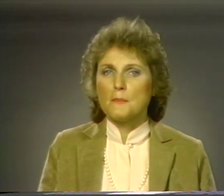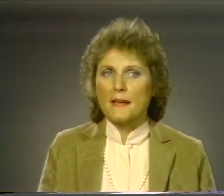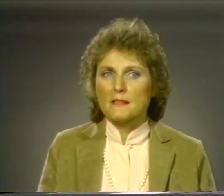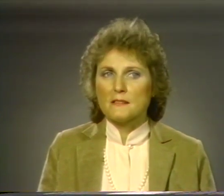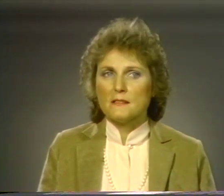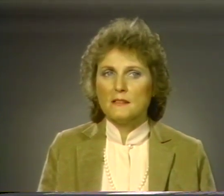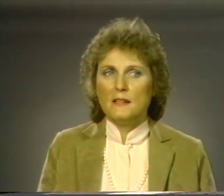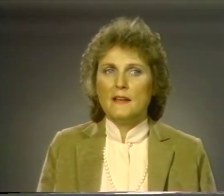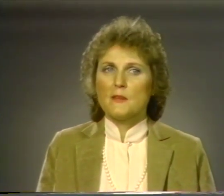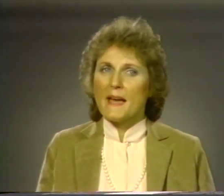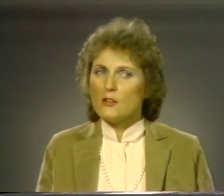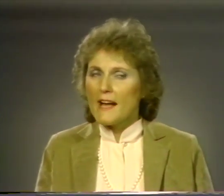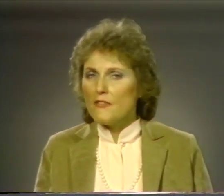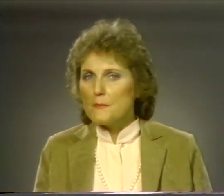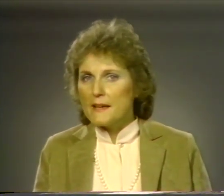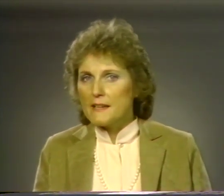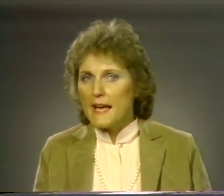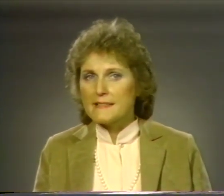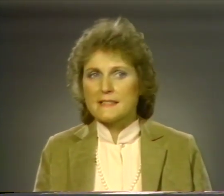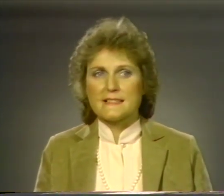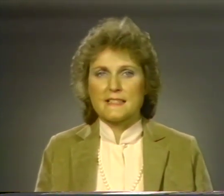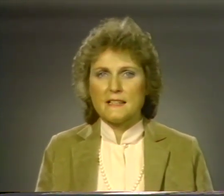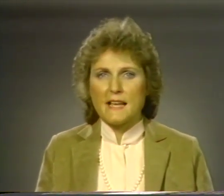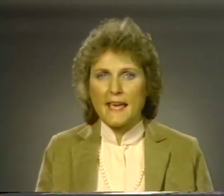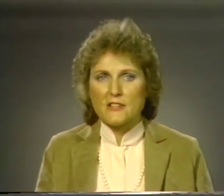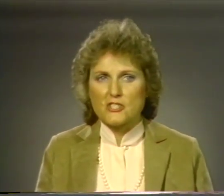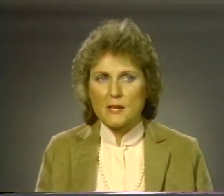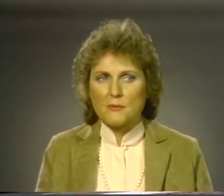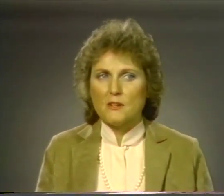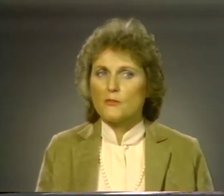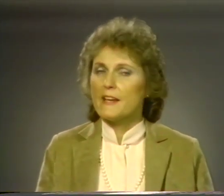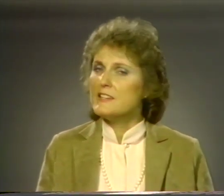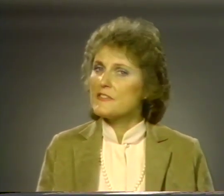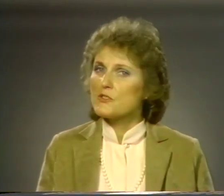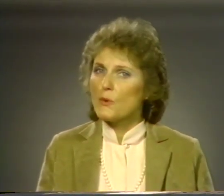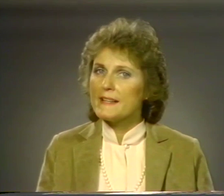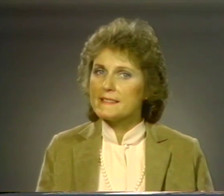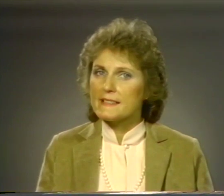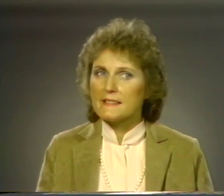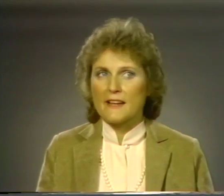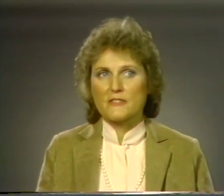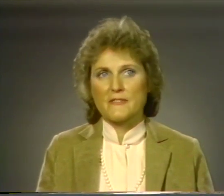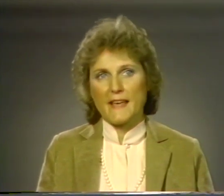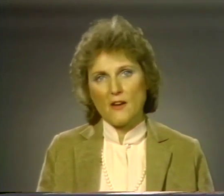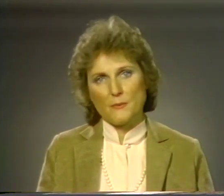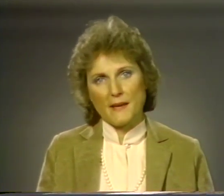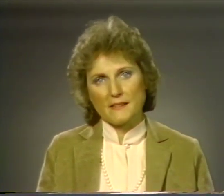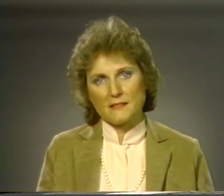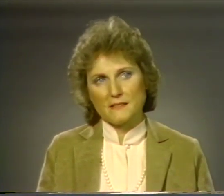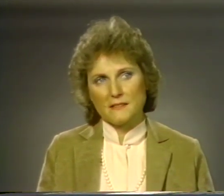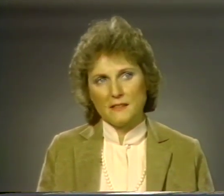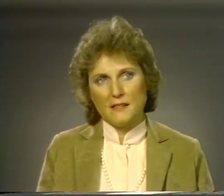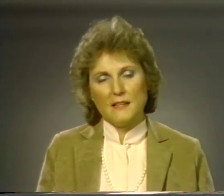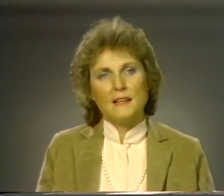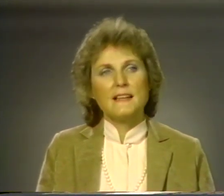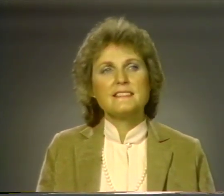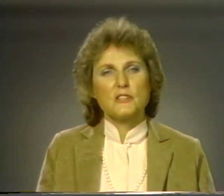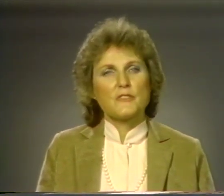alphabet. The manual alphabet has a distinct hand shape for each of the 26 letters of the alphabet. Let's learn the